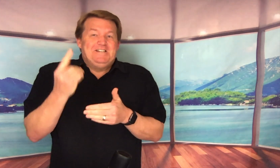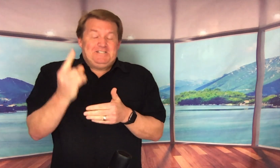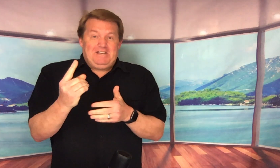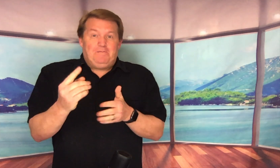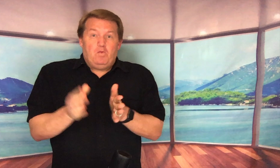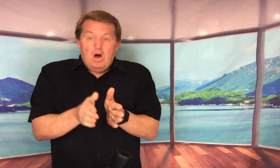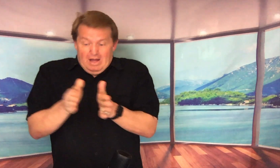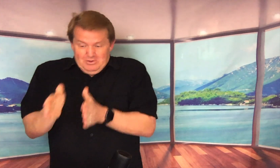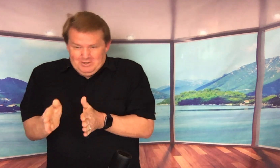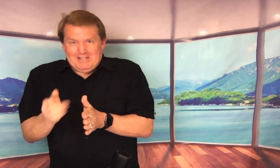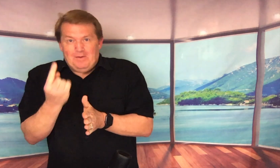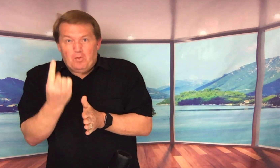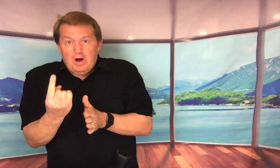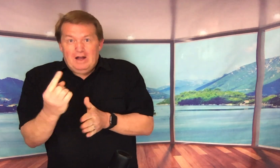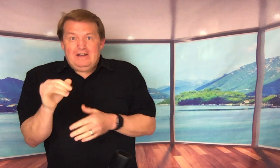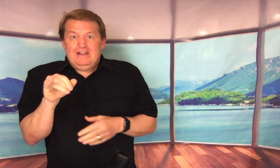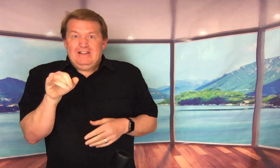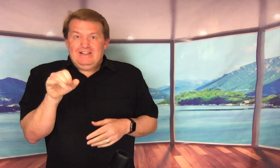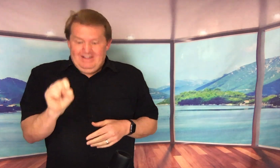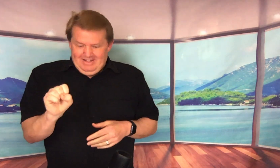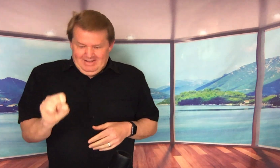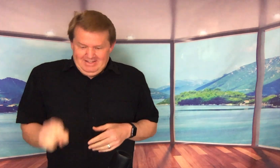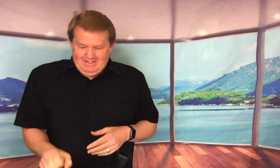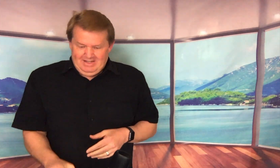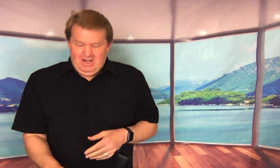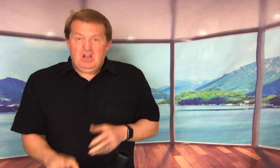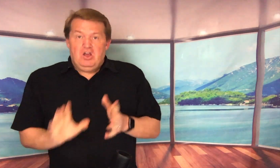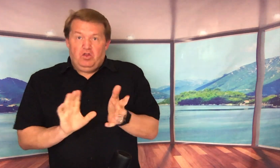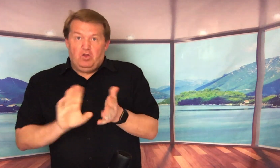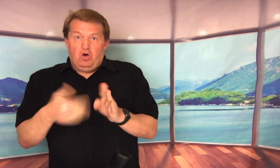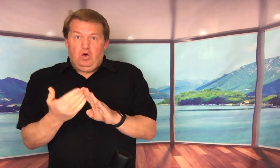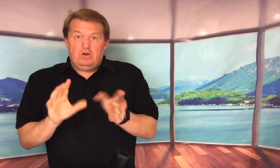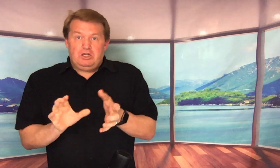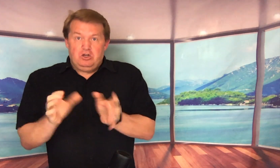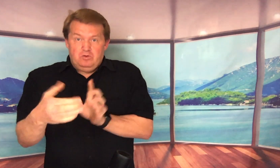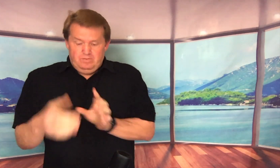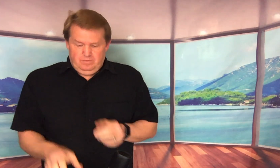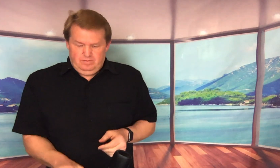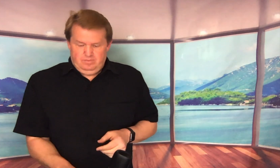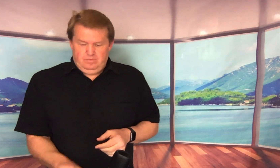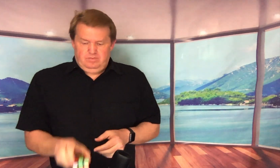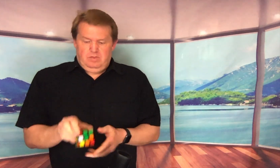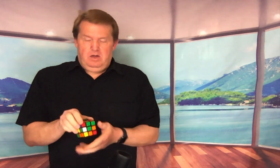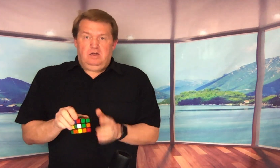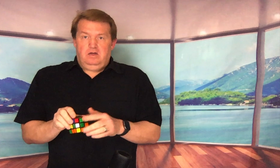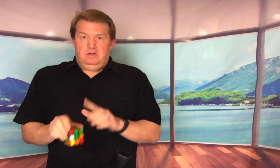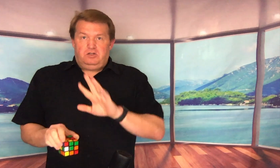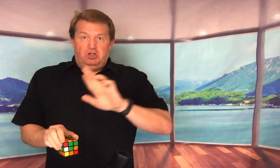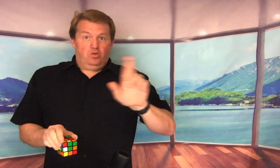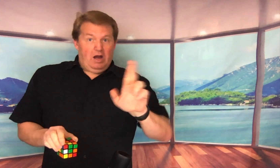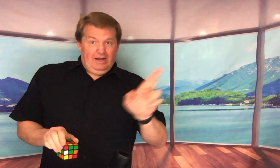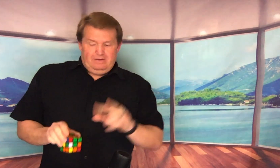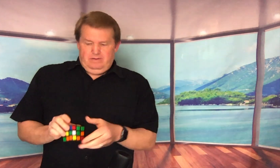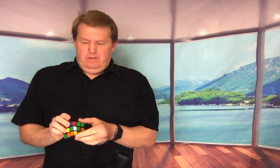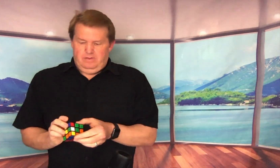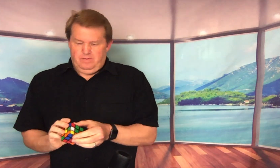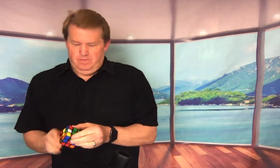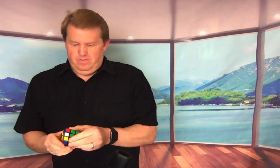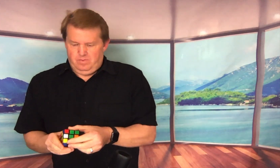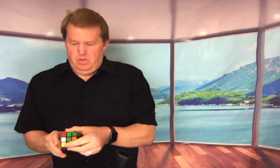Step 1 is the whole cube to your right.